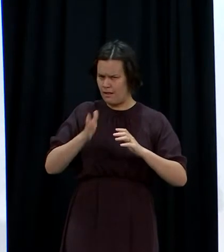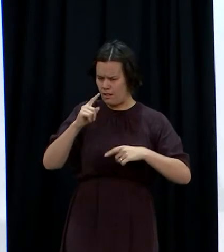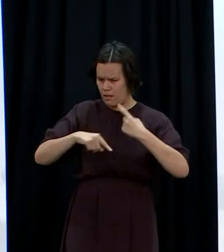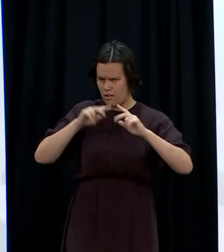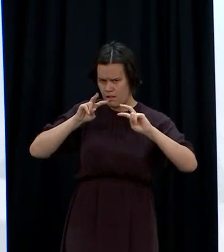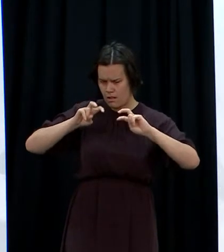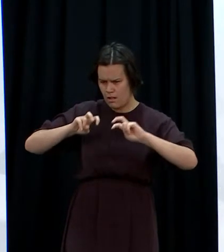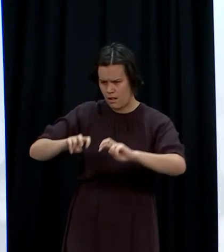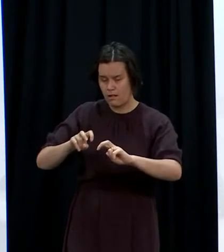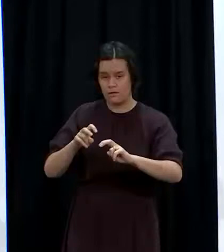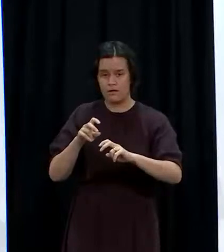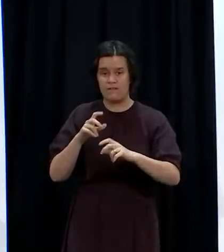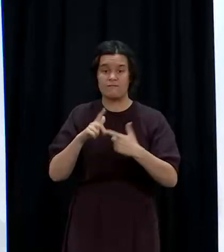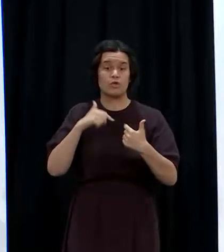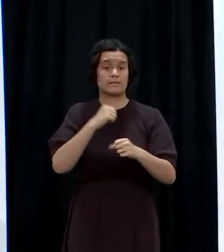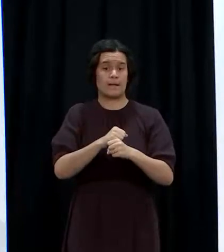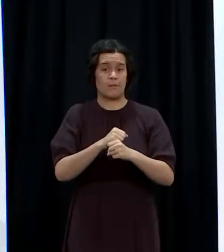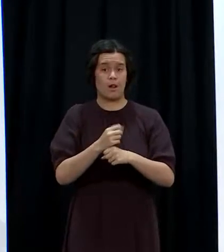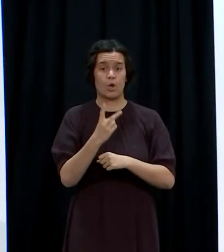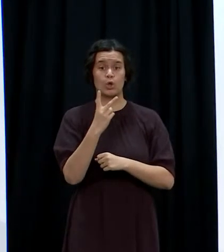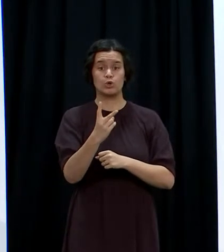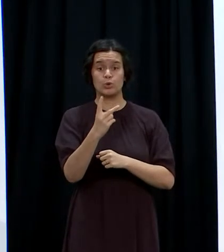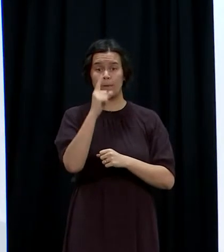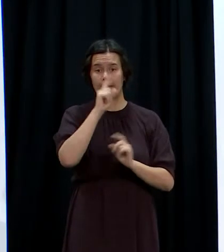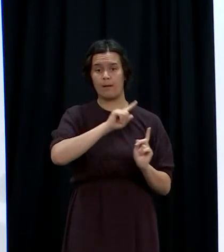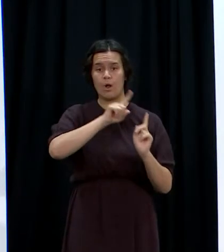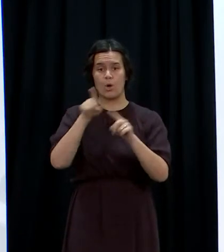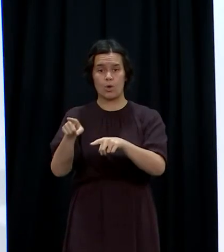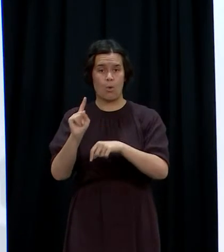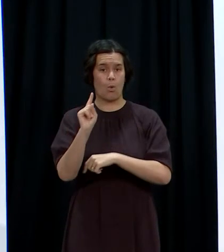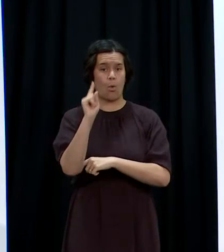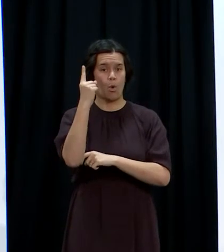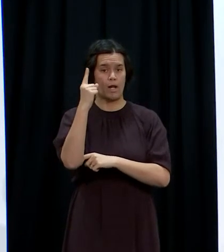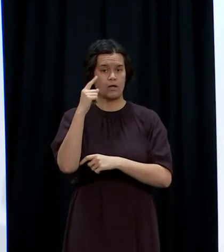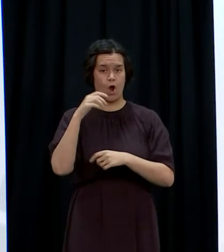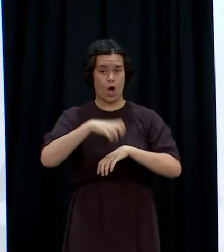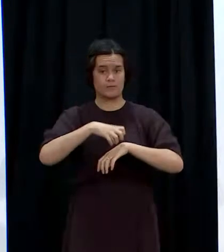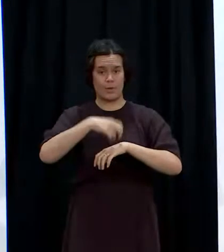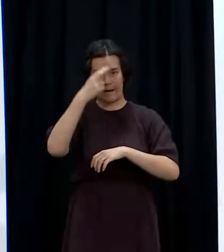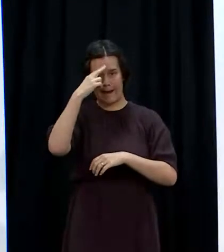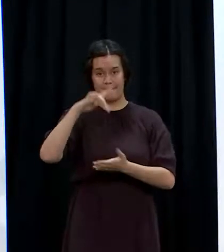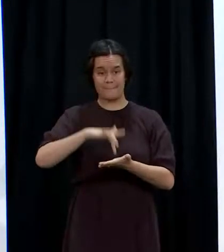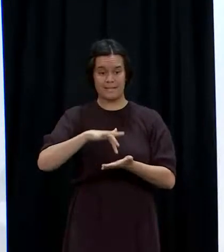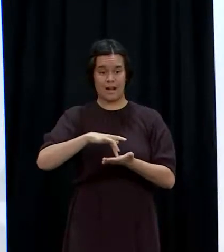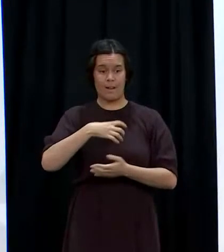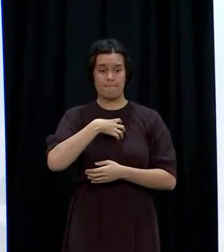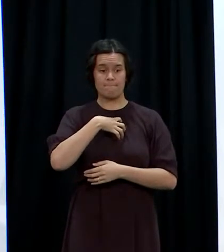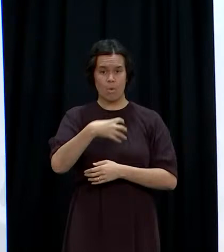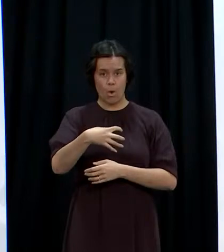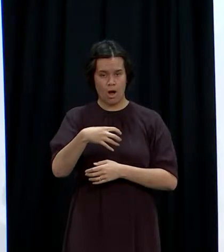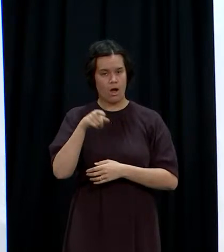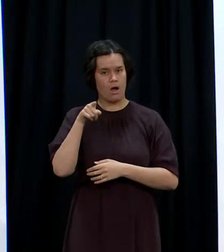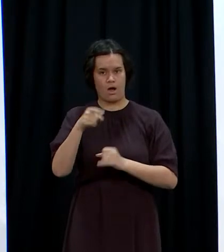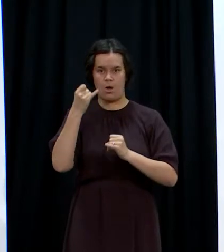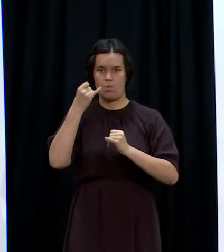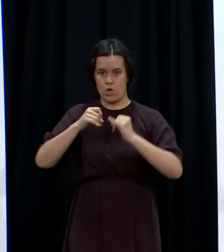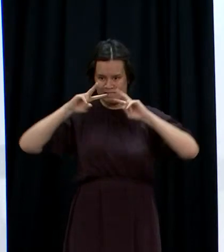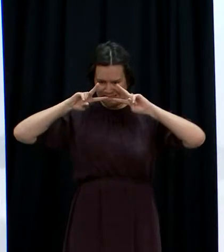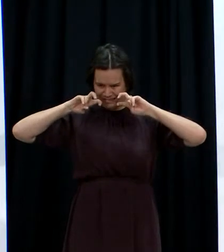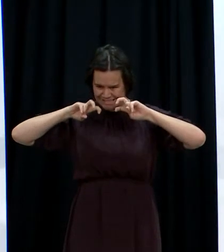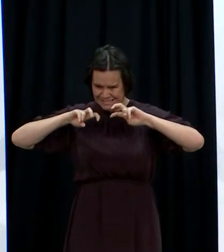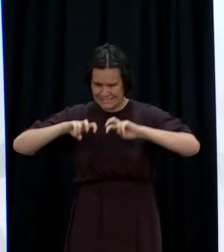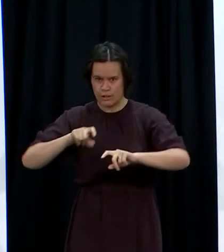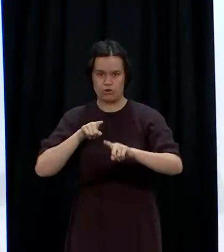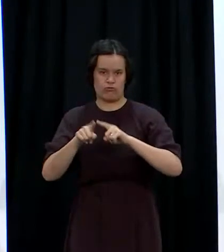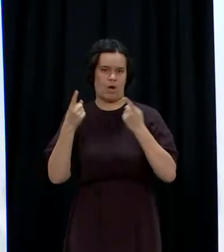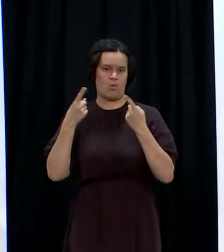have recently been identified when they presented to Middlemore Hospital. There are several new locations of interest that are